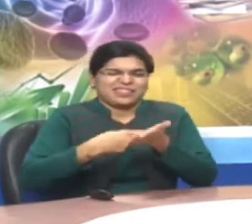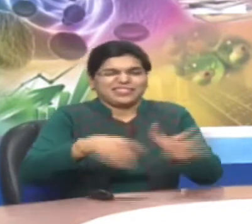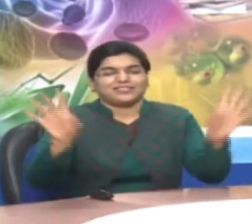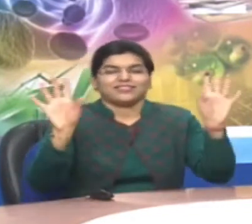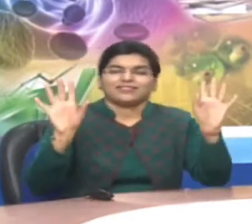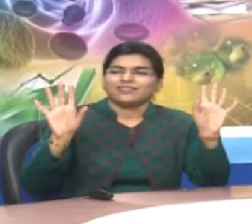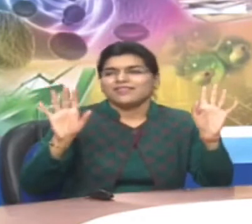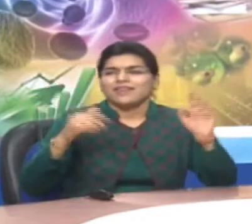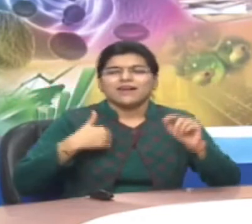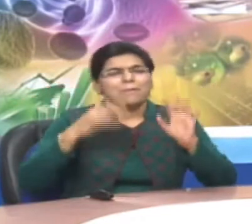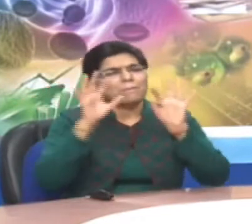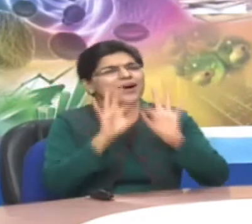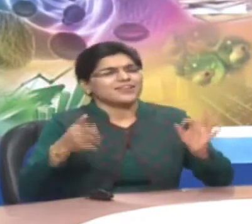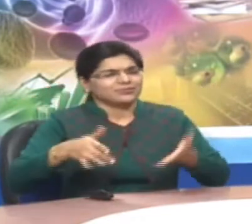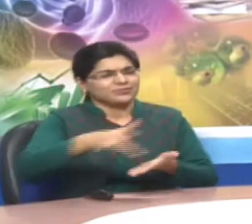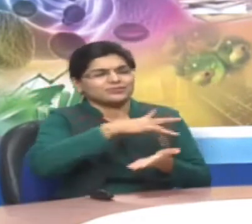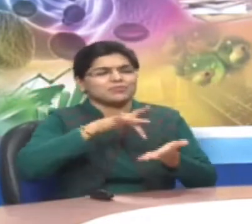nicely for a little while.